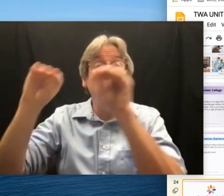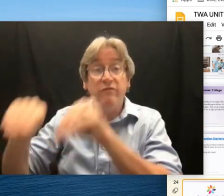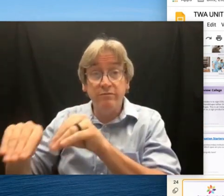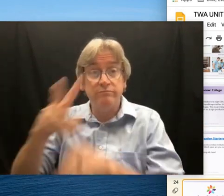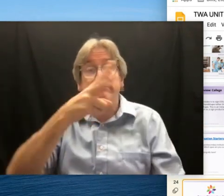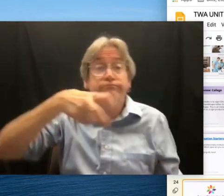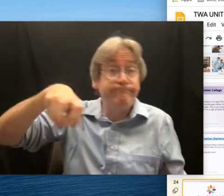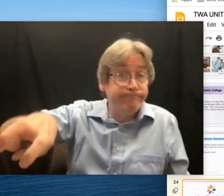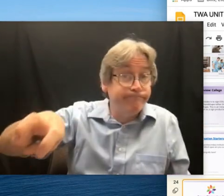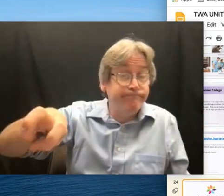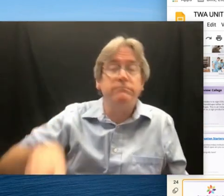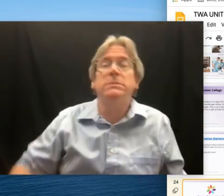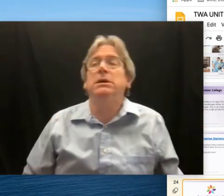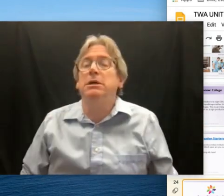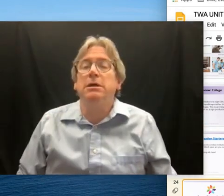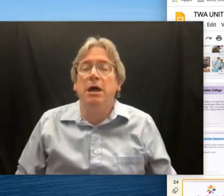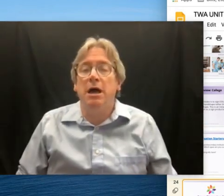or move.